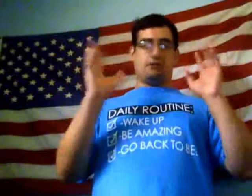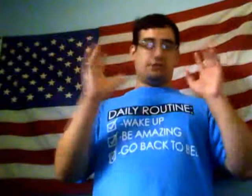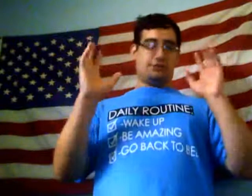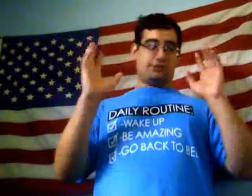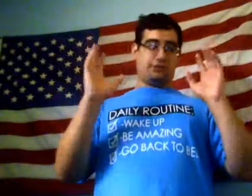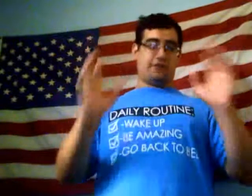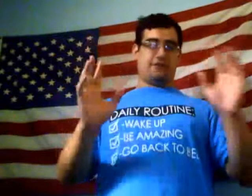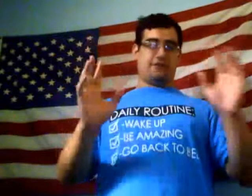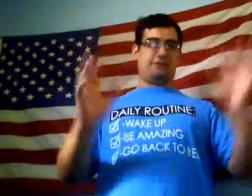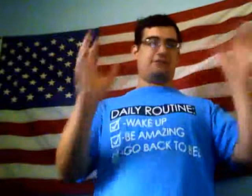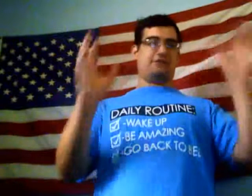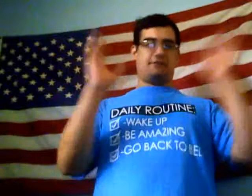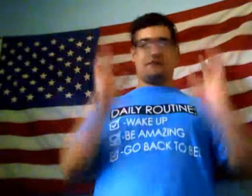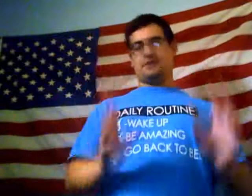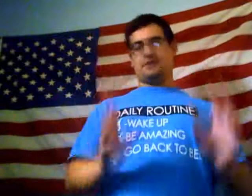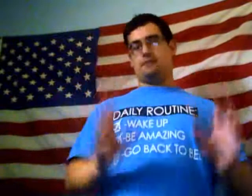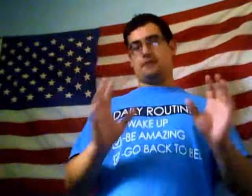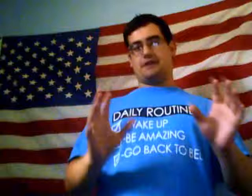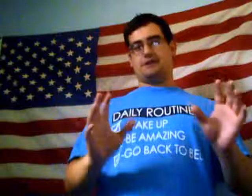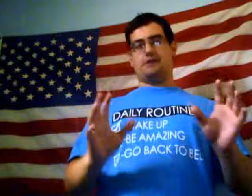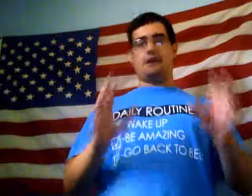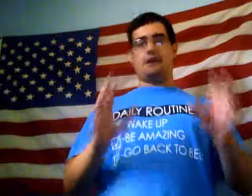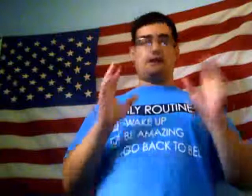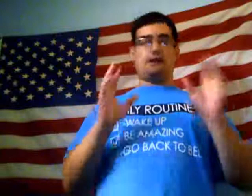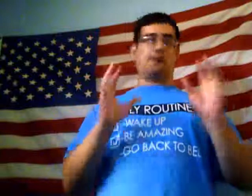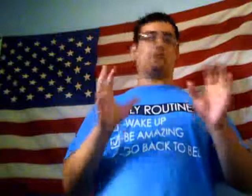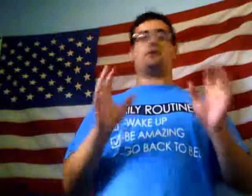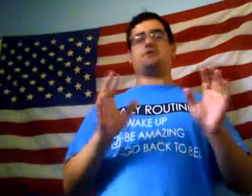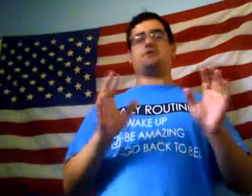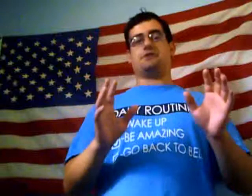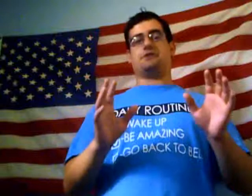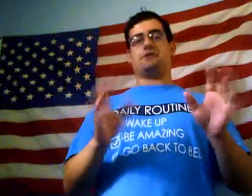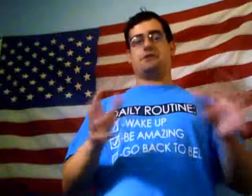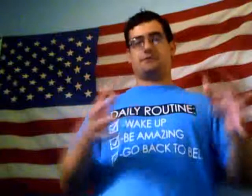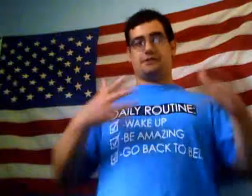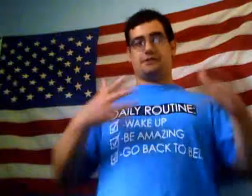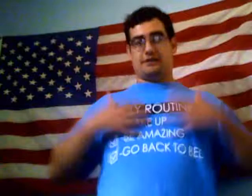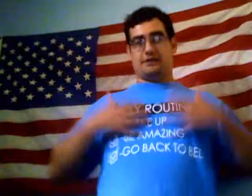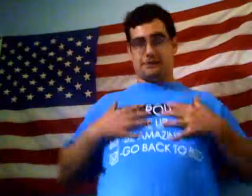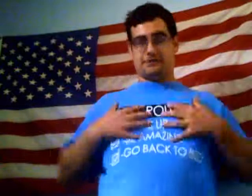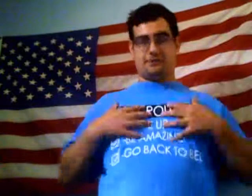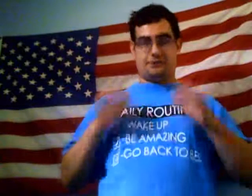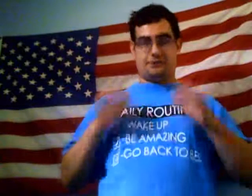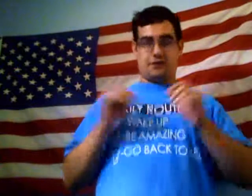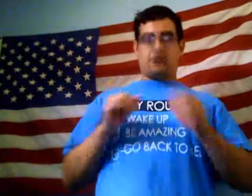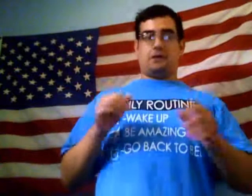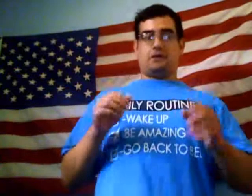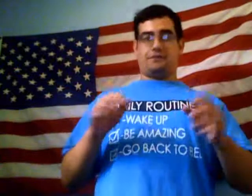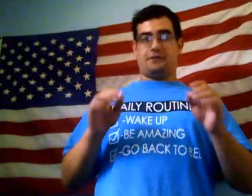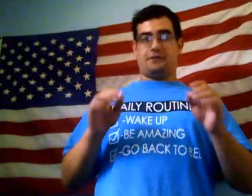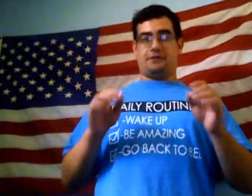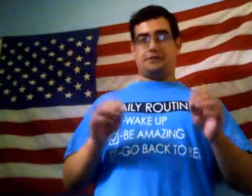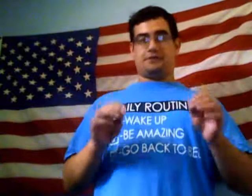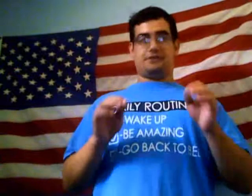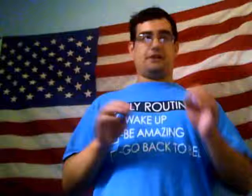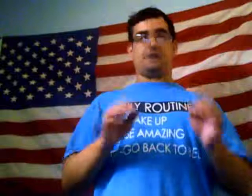most craziest and messed up election of the 20th century, as far as I am concerned. This is the